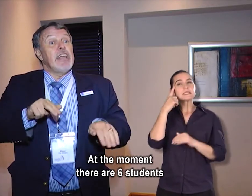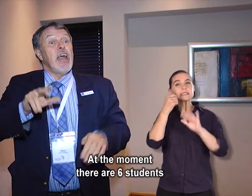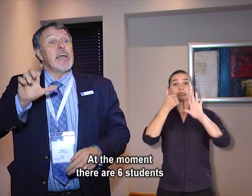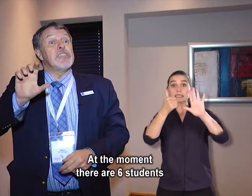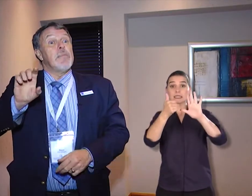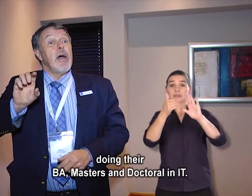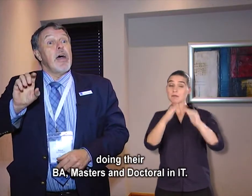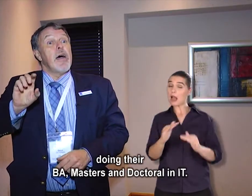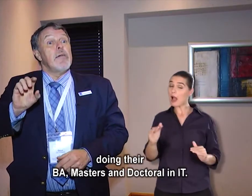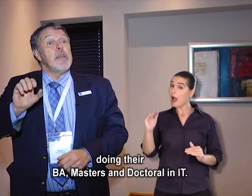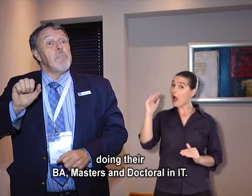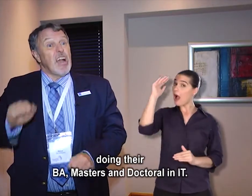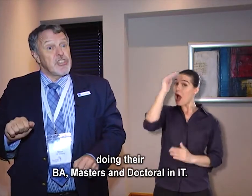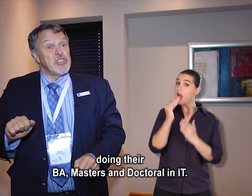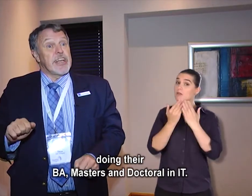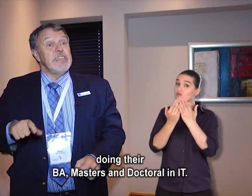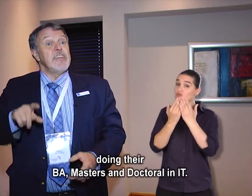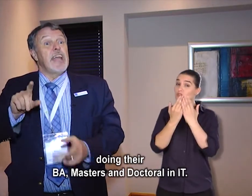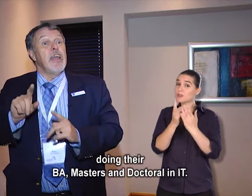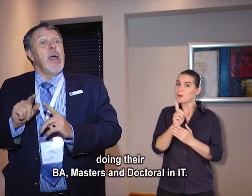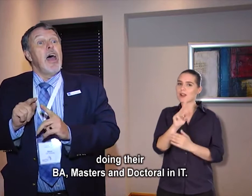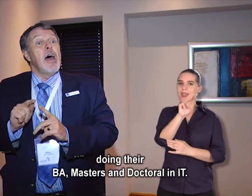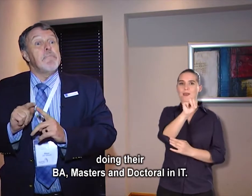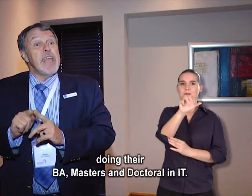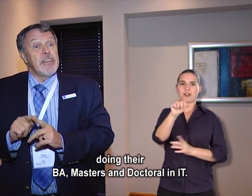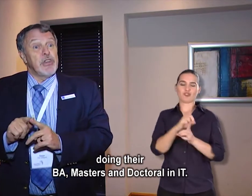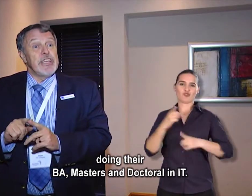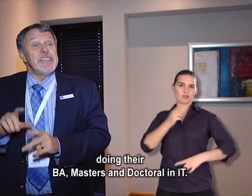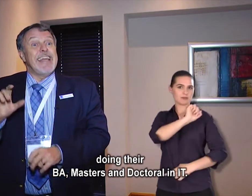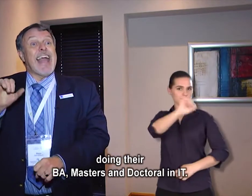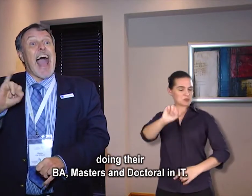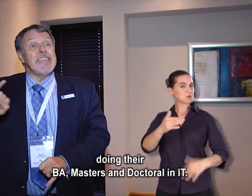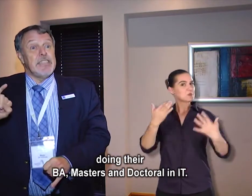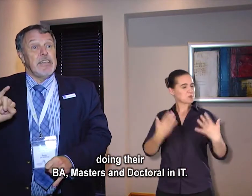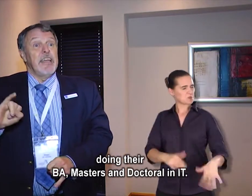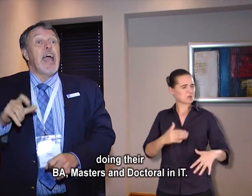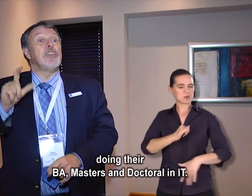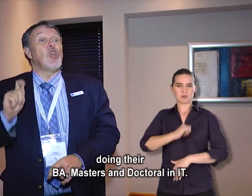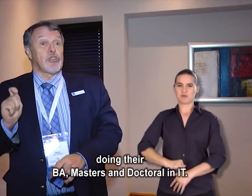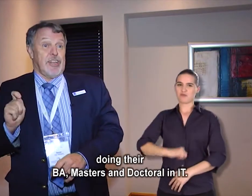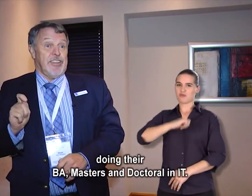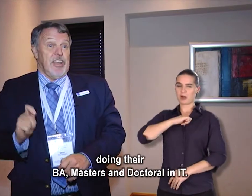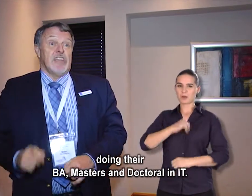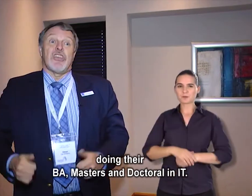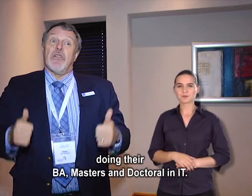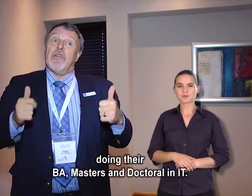training as in master's degrees and BA degrees in IT and doctorate. So,